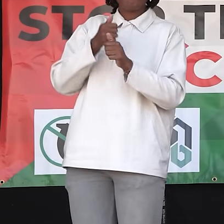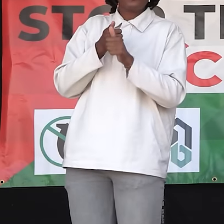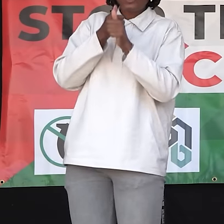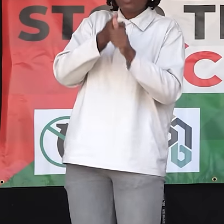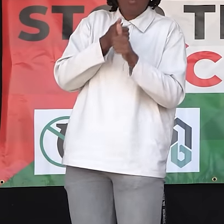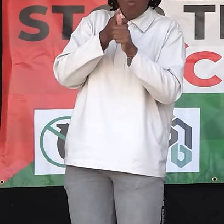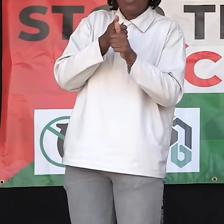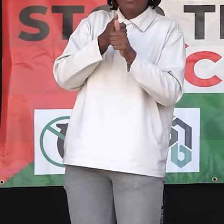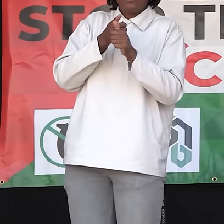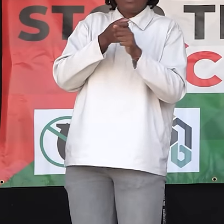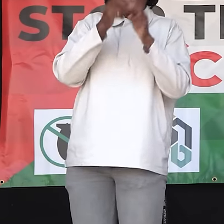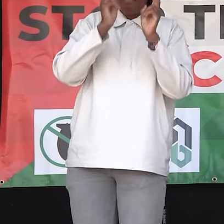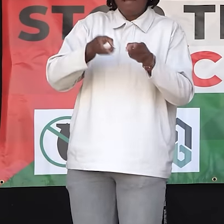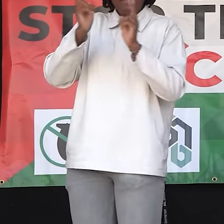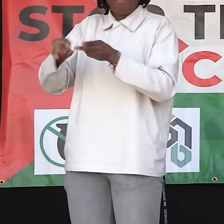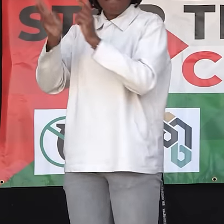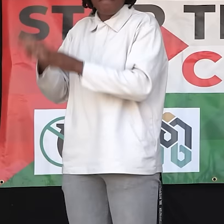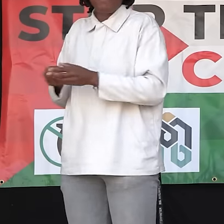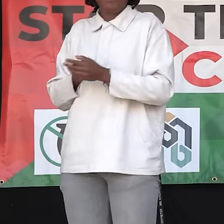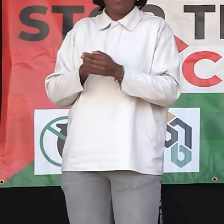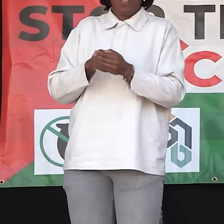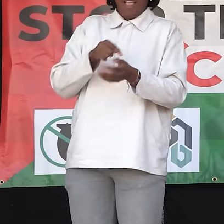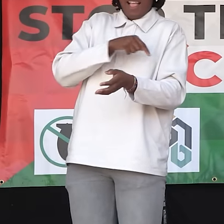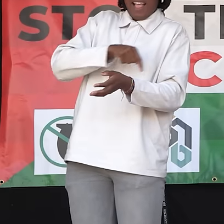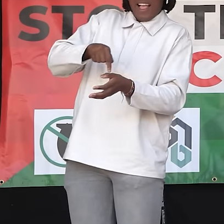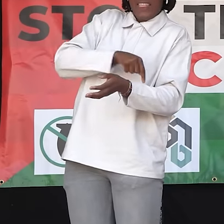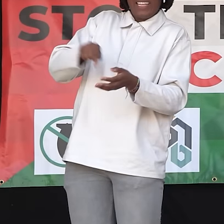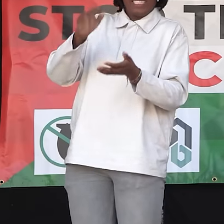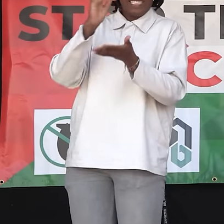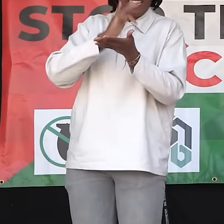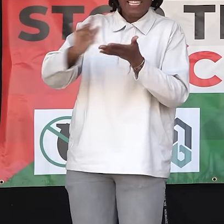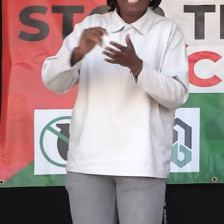have already lost the argument.